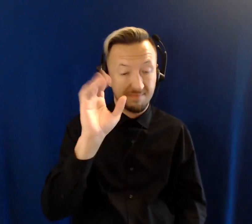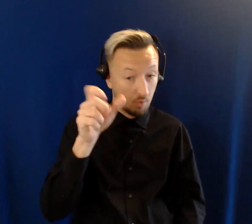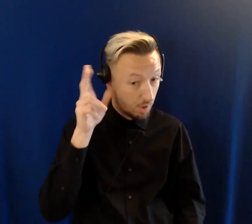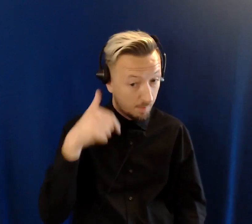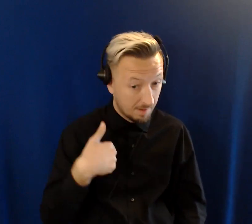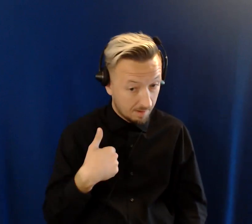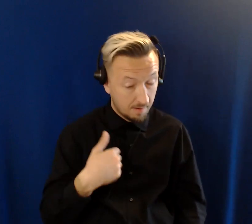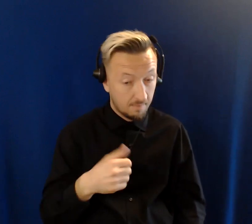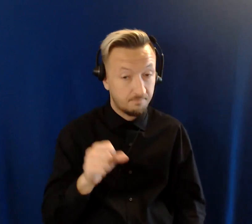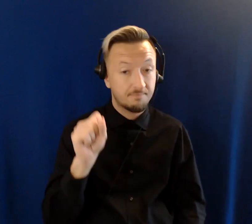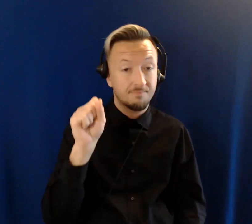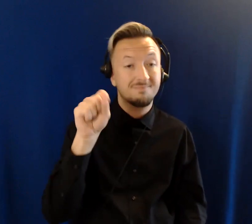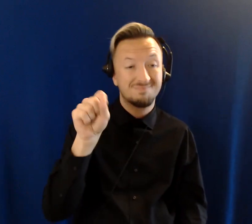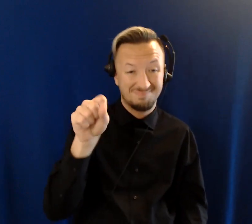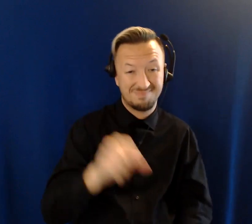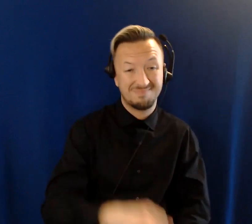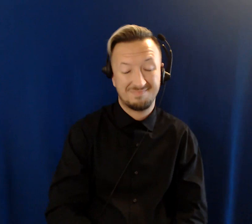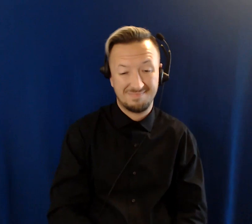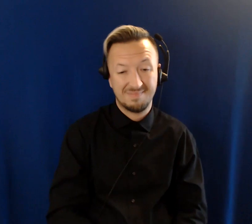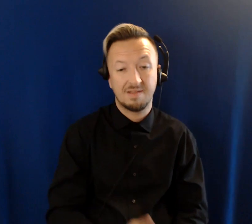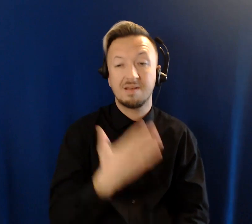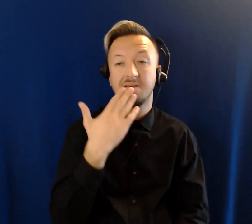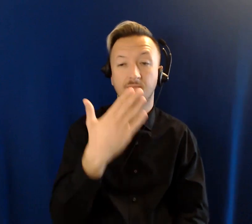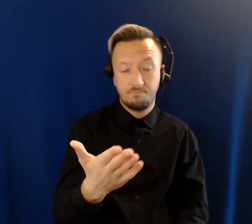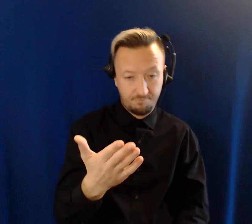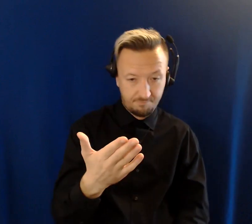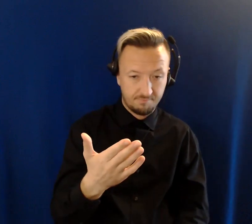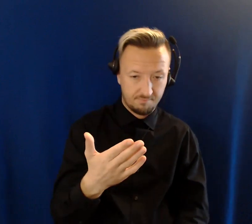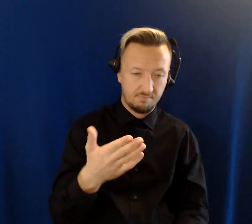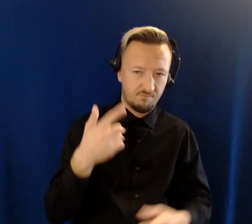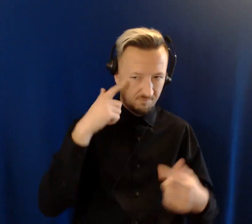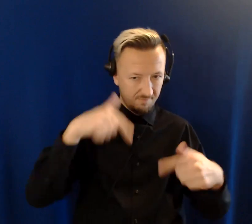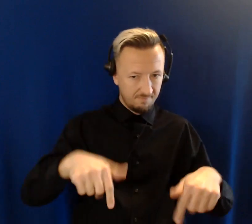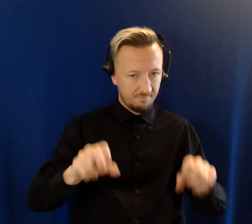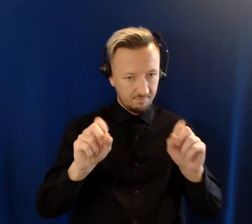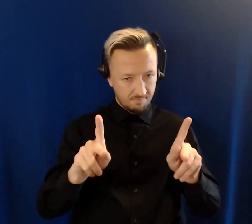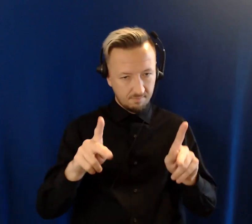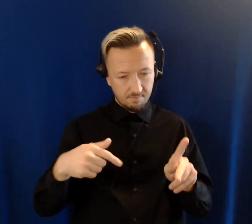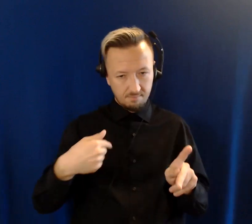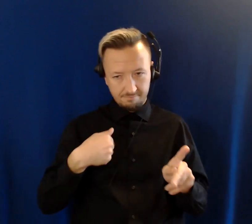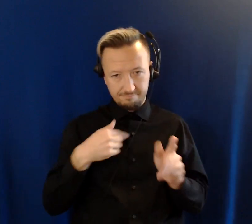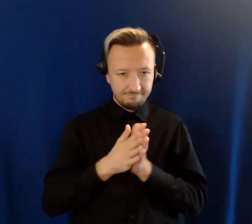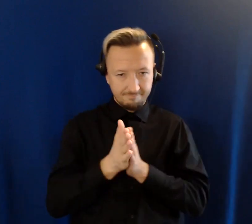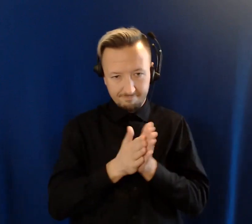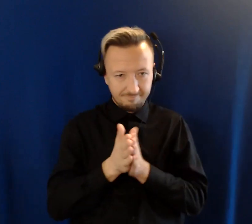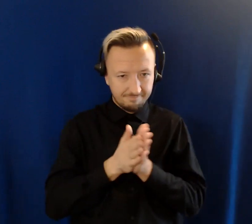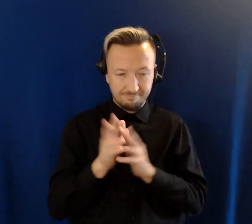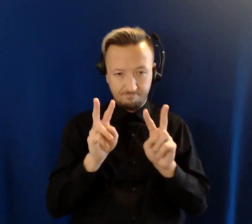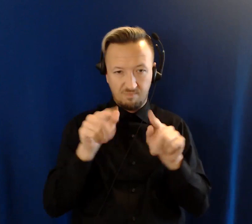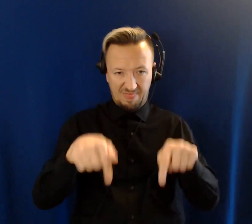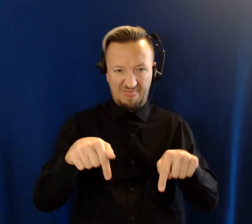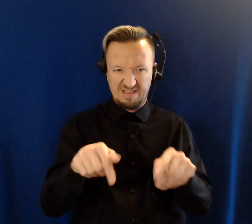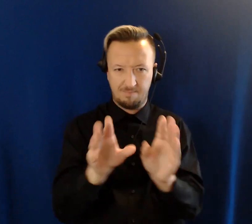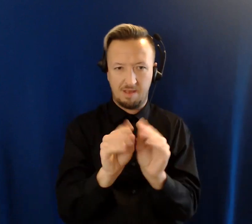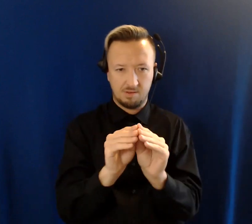me? Yep. Okay, thank you so much for this opportunity. I've been eager to get to this